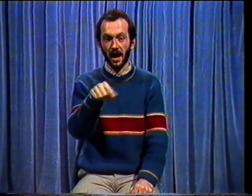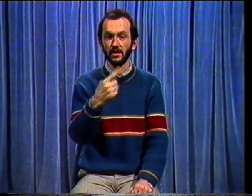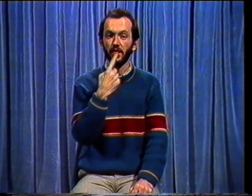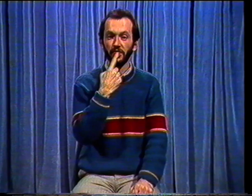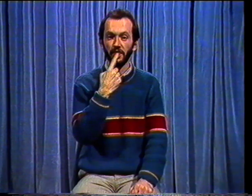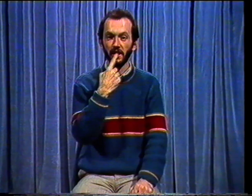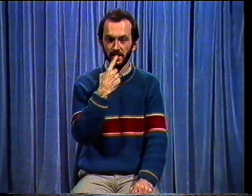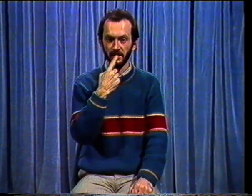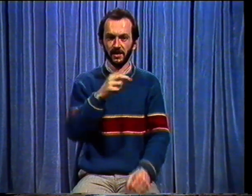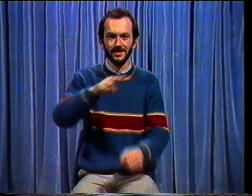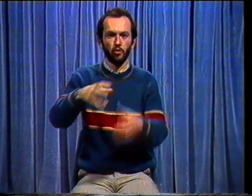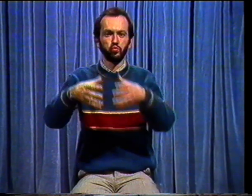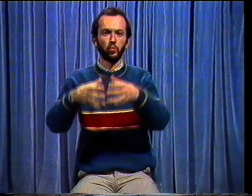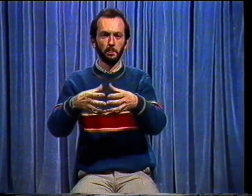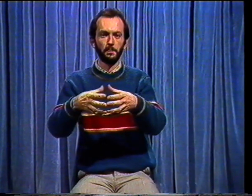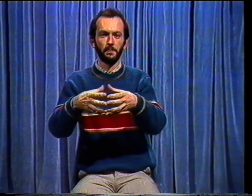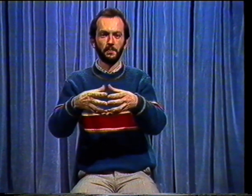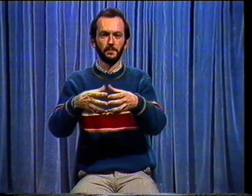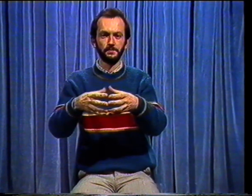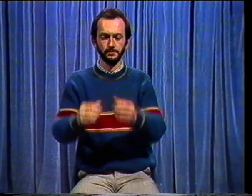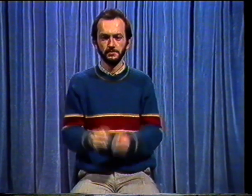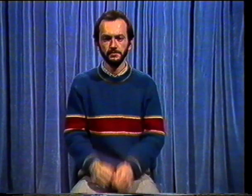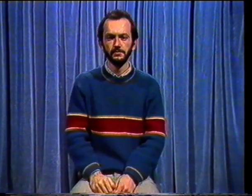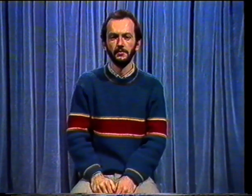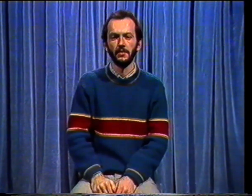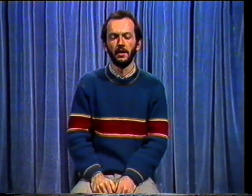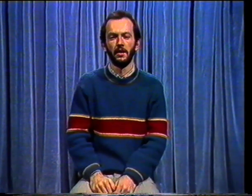Now that tongue is in the second group.